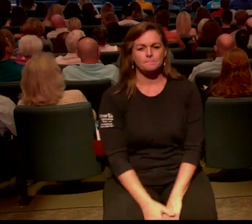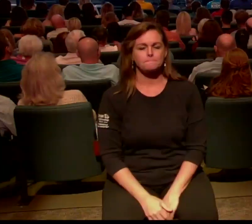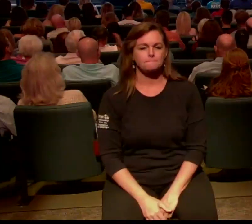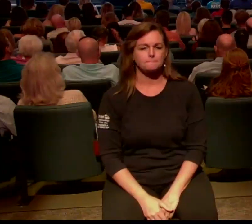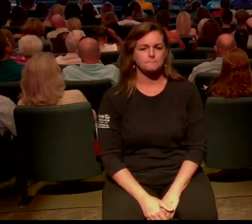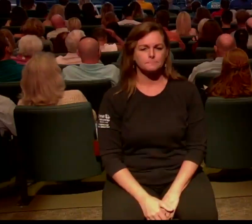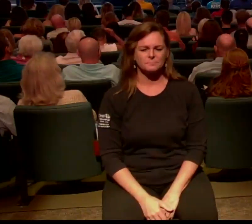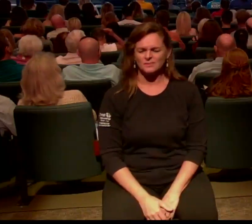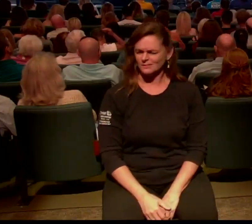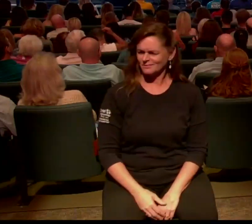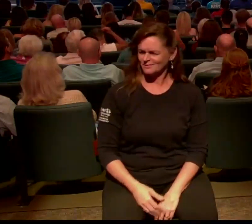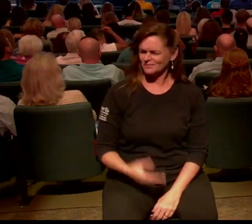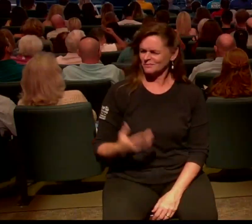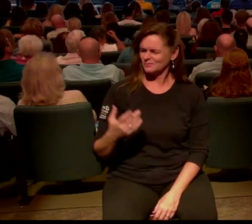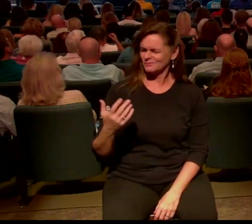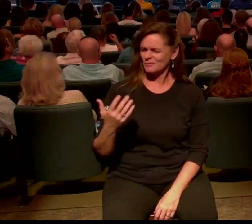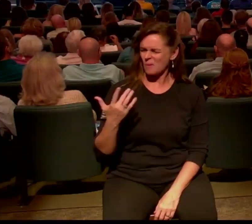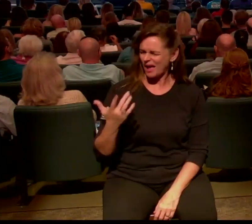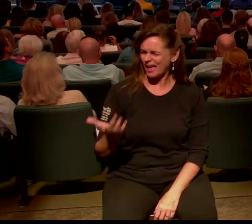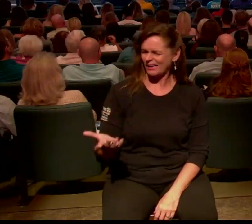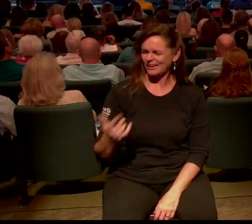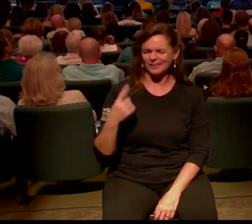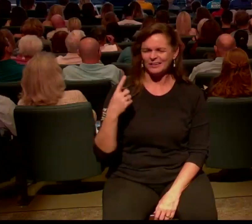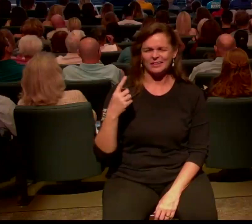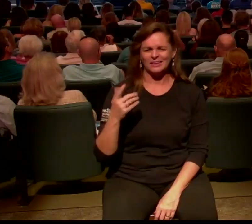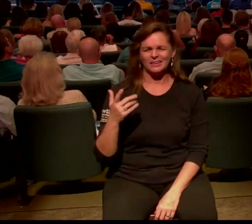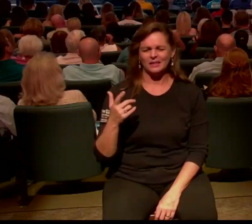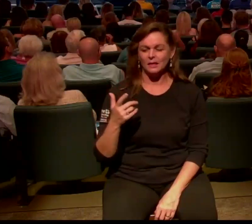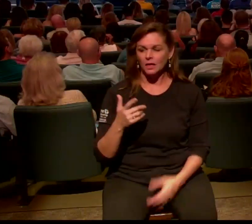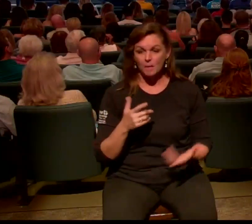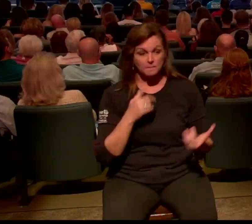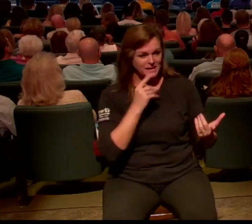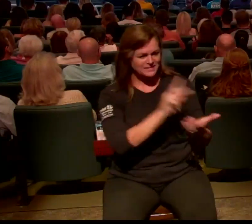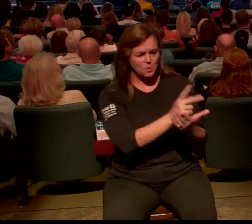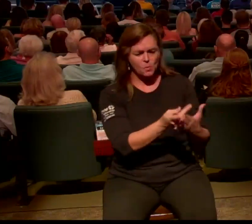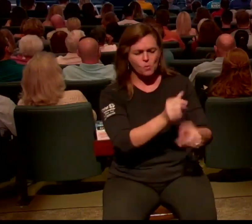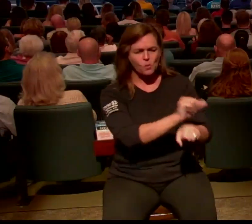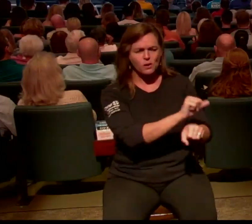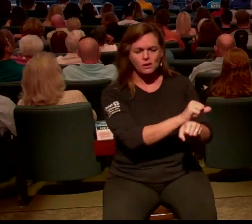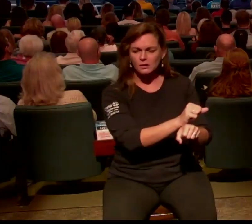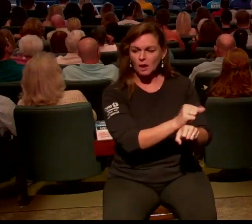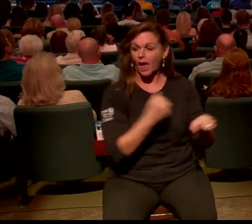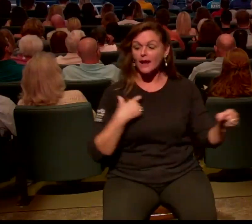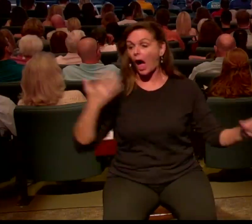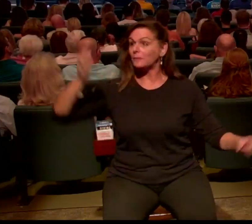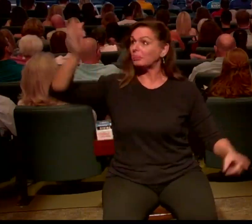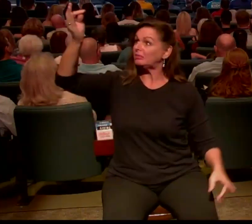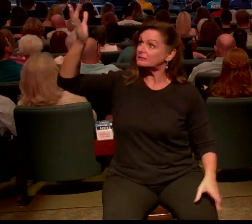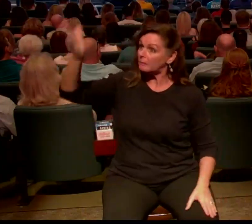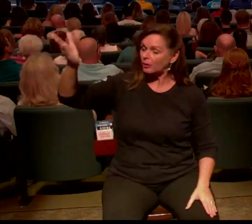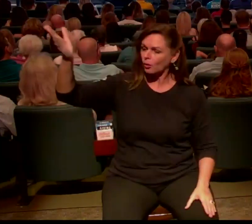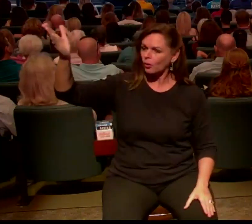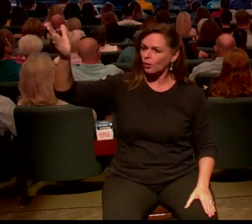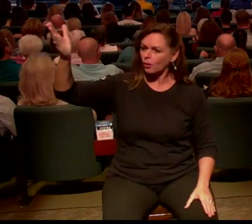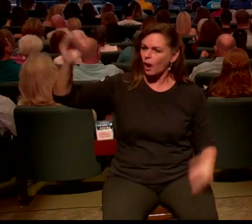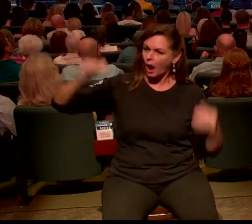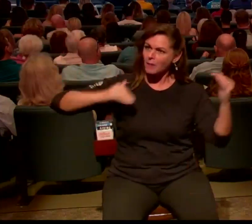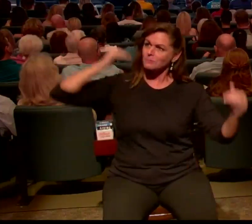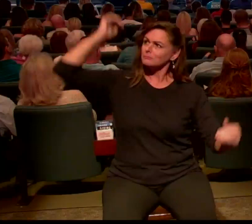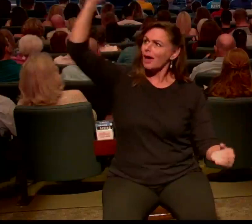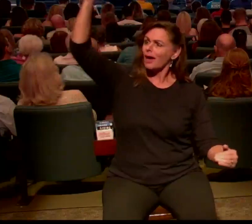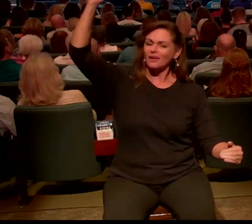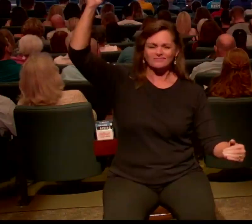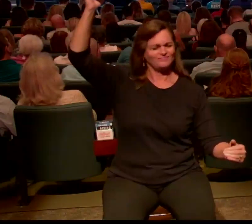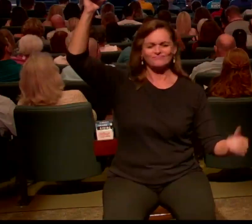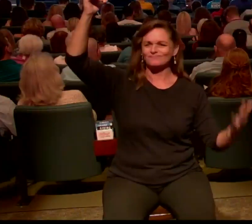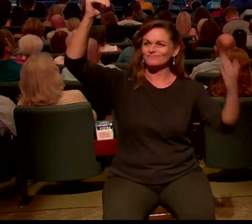What am I talking about? I'm talking about just valuing people and valuing their potential. I wish